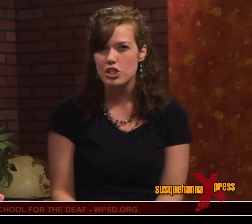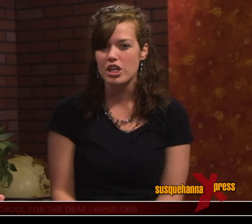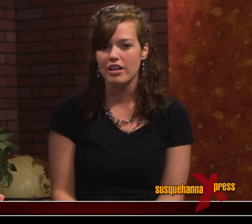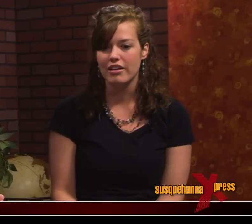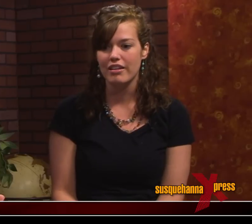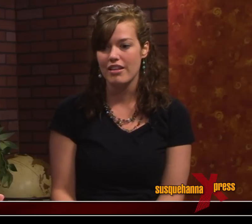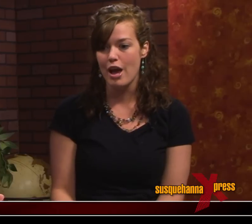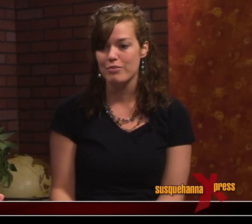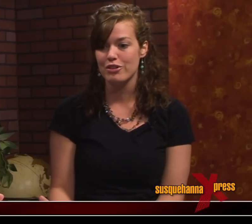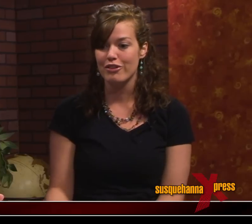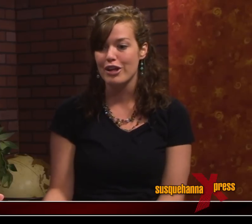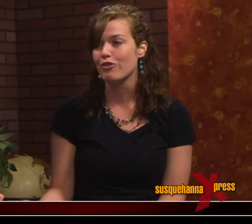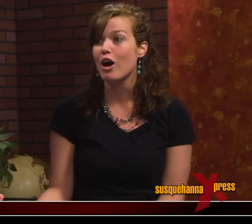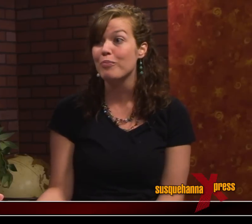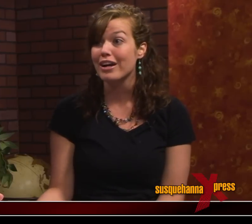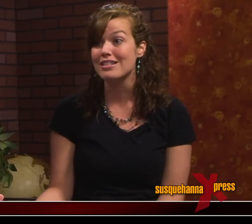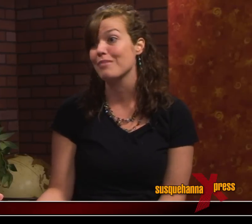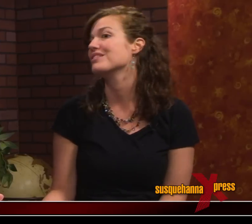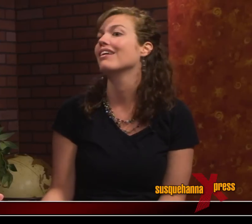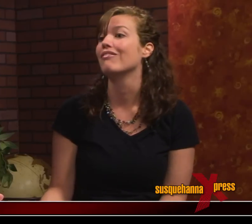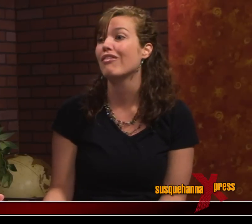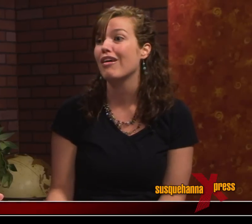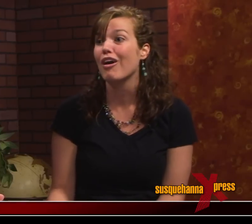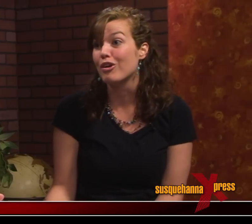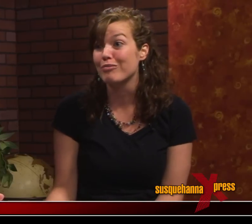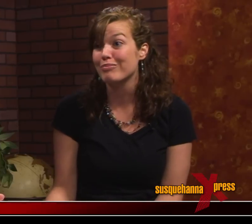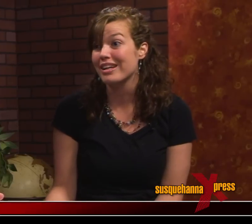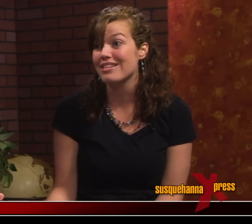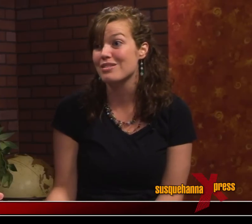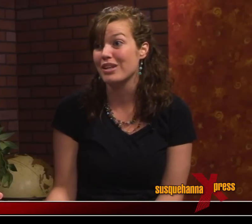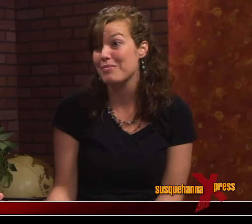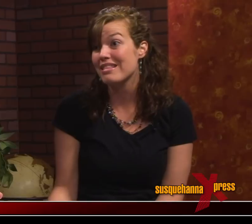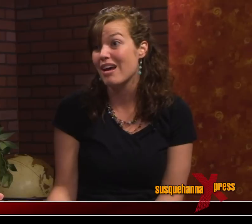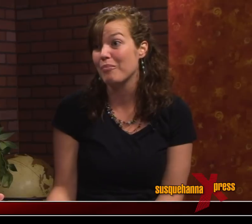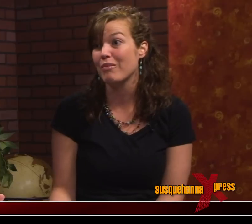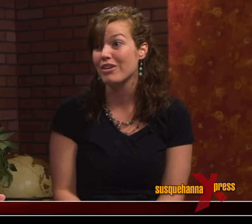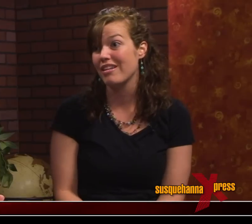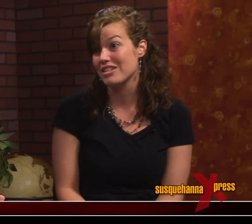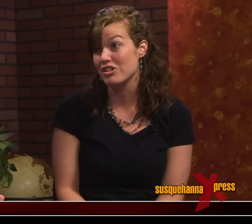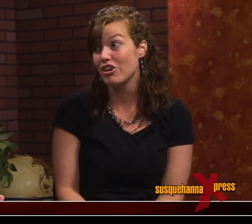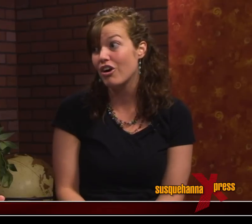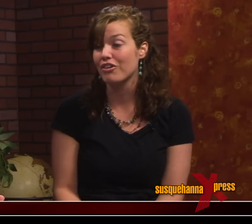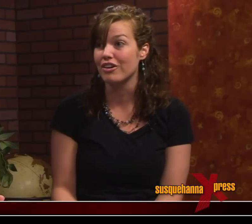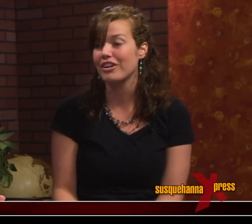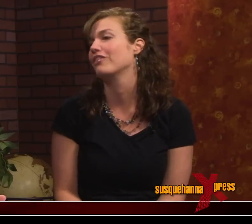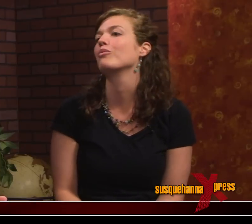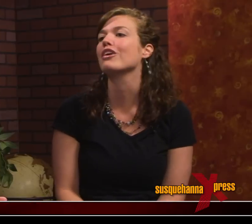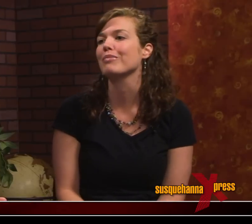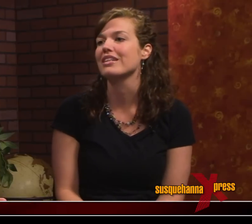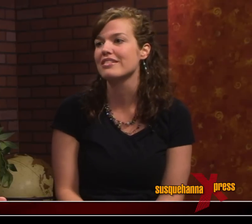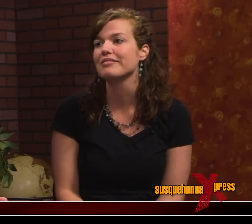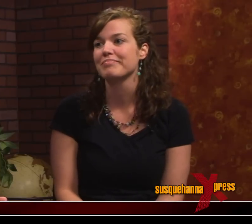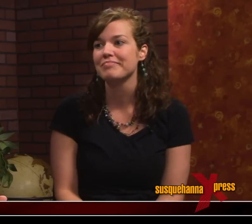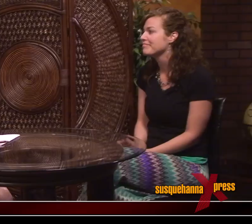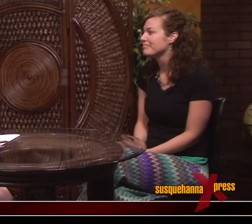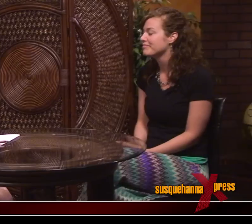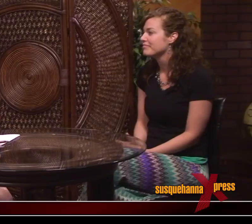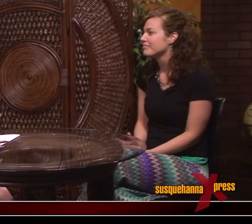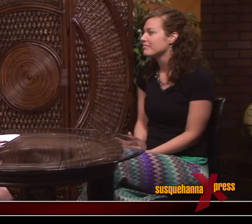teaching them so that they grow up accepting of other kids when they meet them as an adult or, you know, in the workplace. Do you think